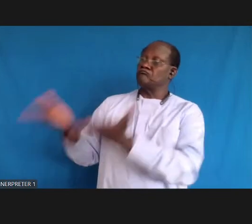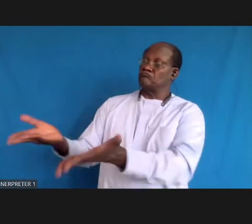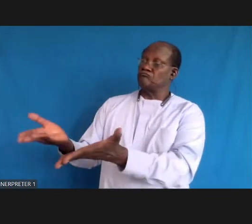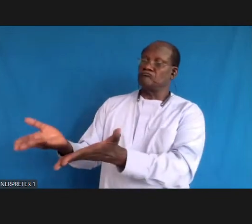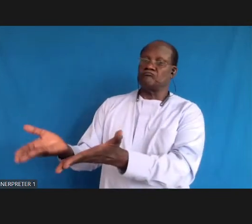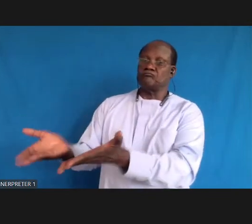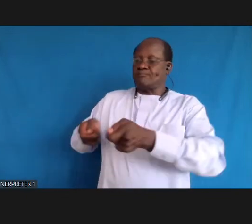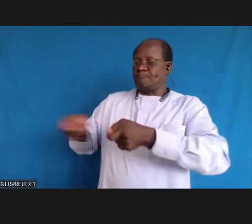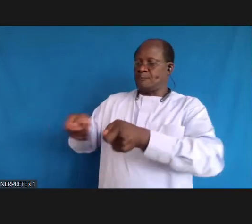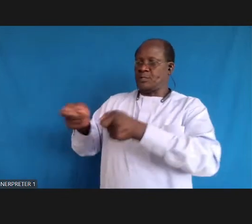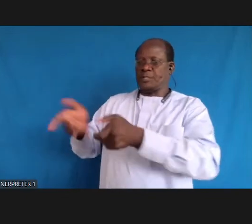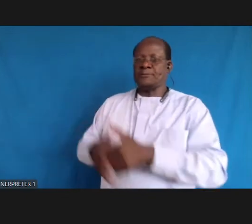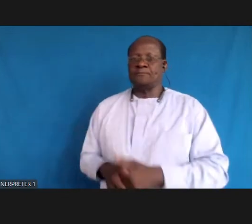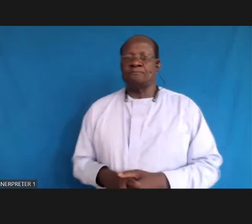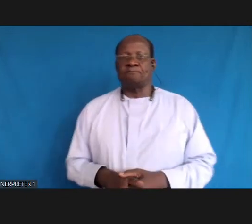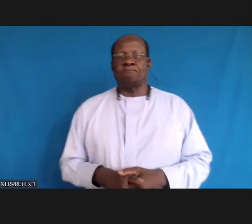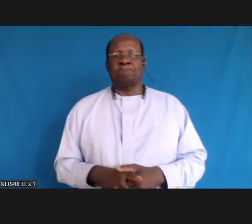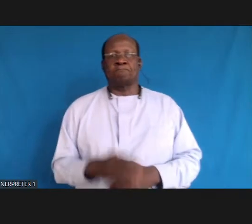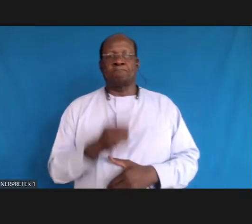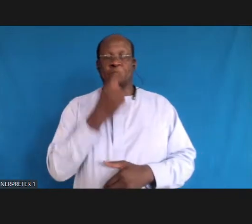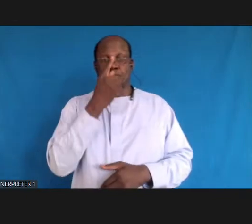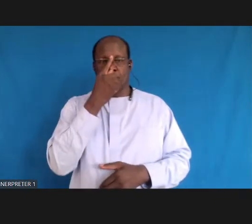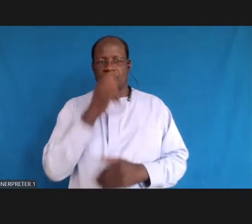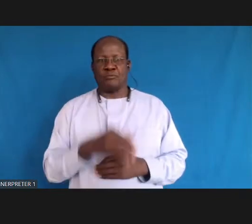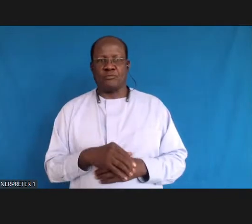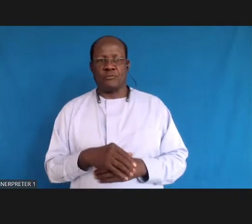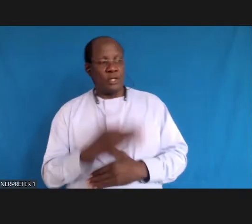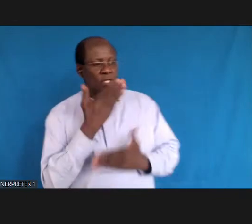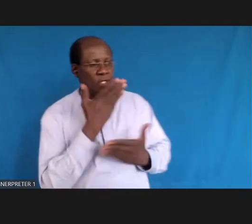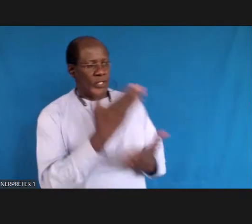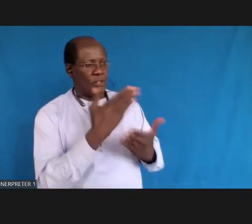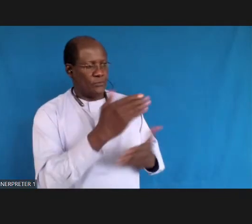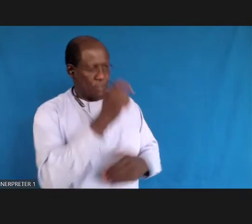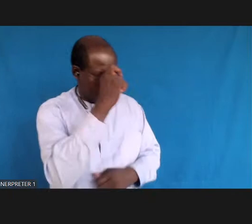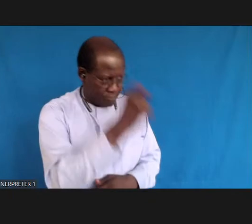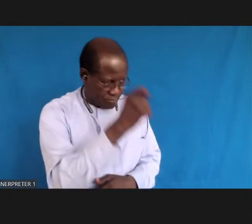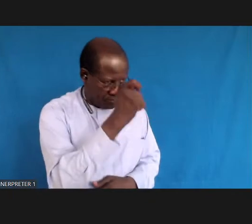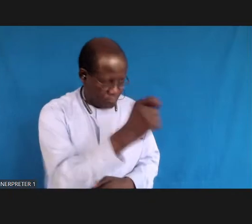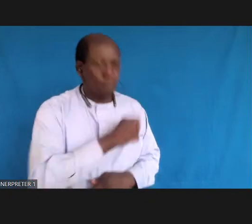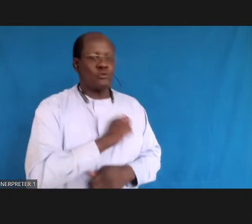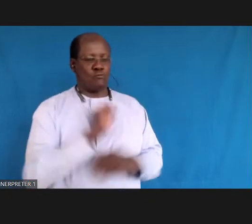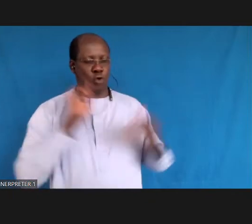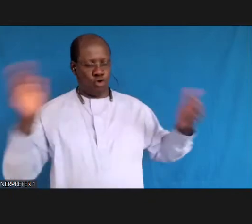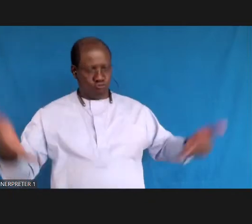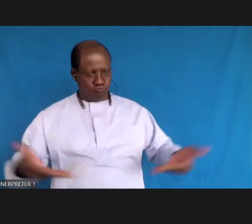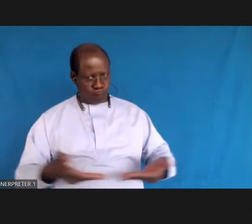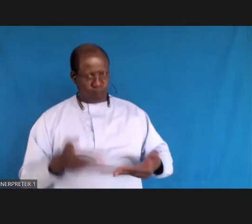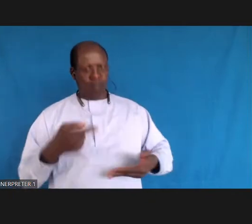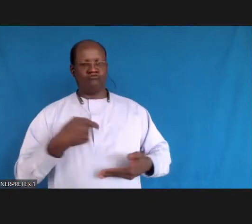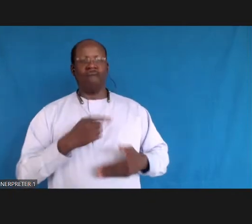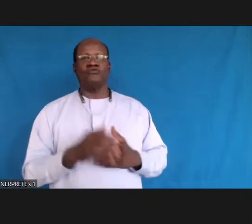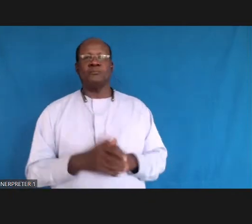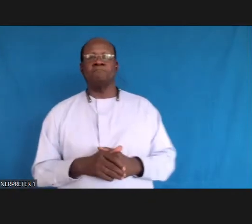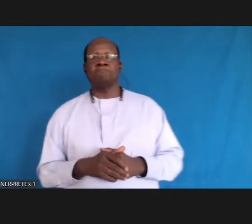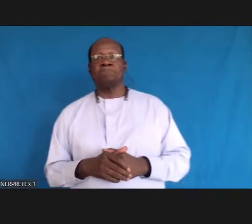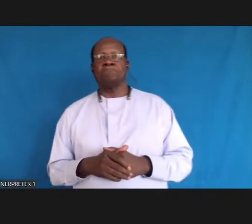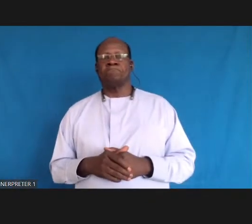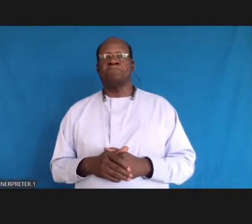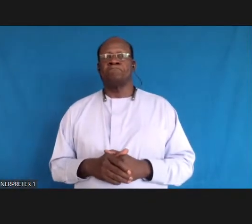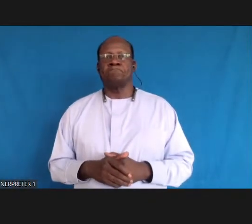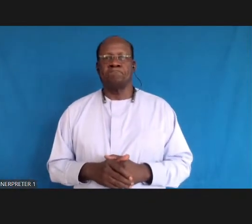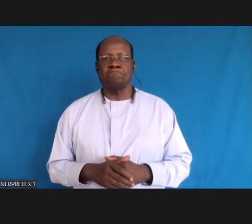Merci, Madame la Ministre. Thank you, Excellency Minister, for that introduction of this day for today. For